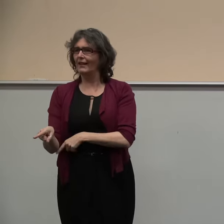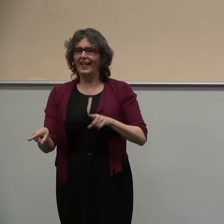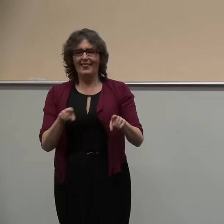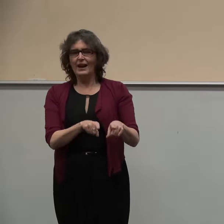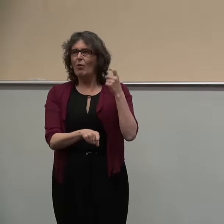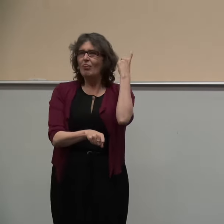too wordy.